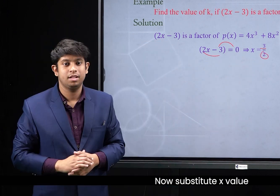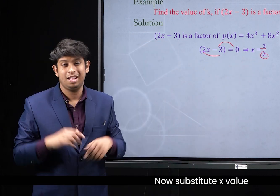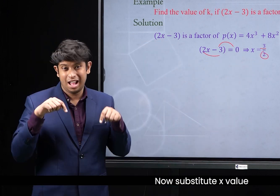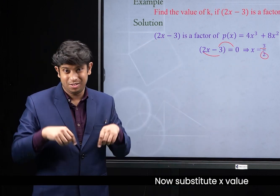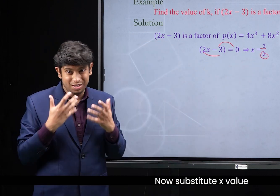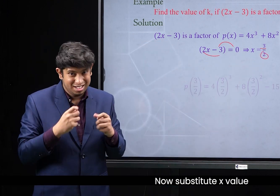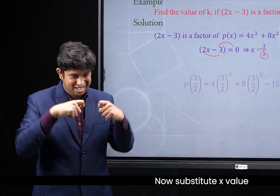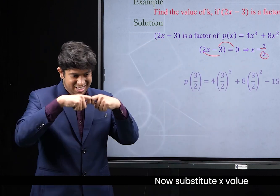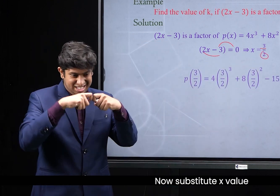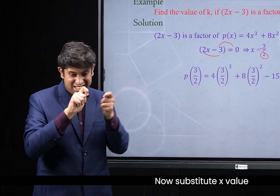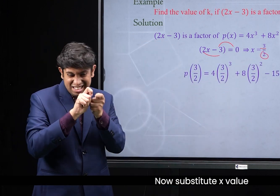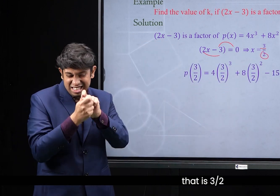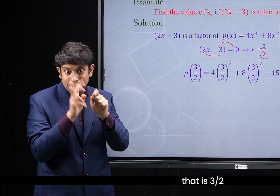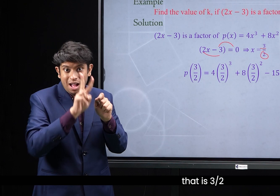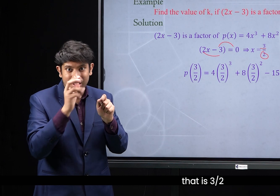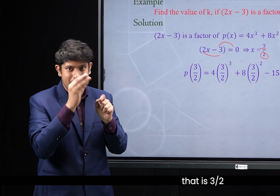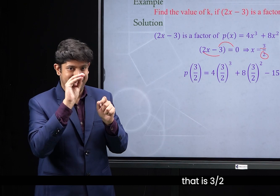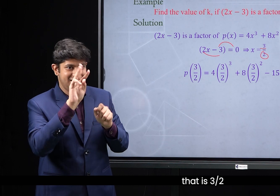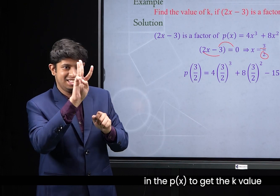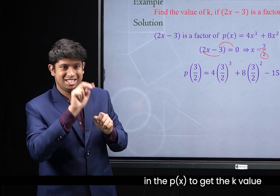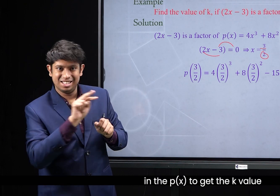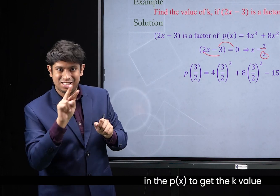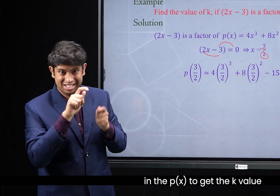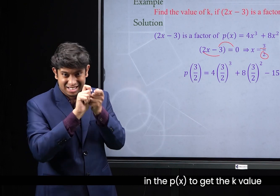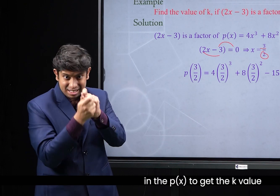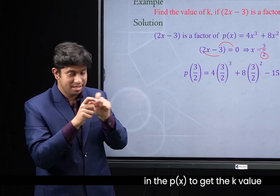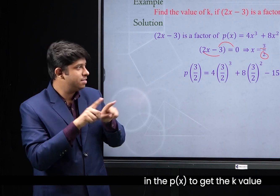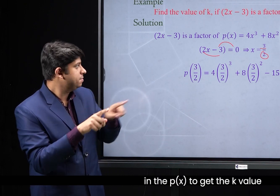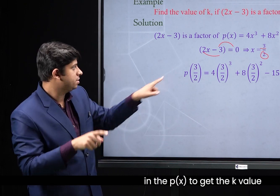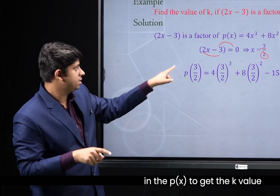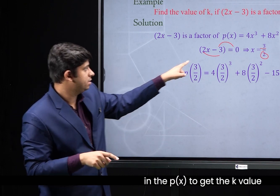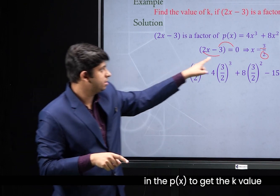Now substitute x value, that is 3 by 2, in the p of x to get the k value.